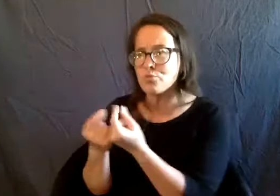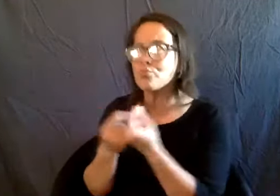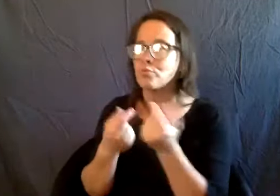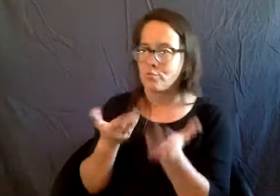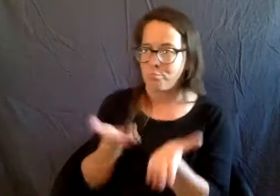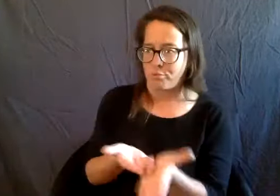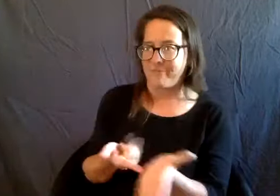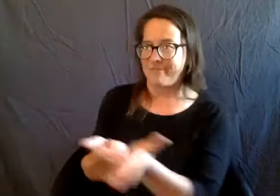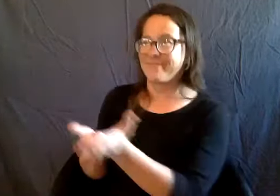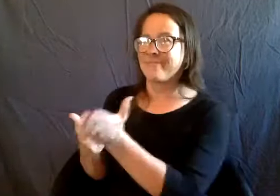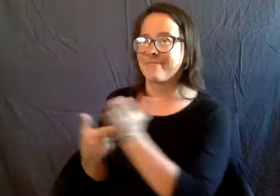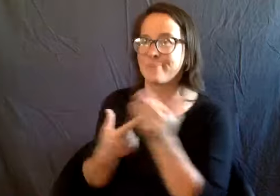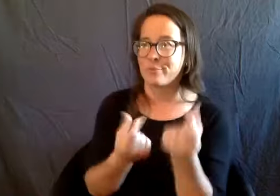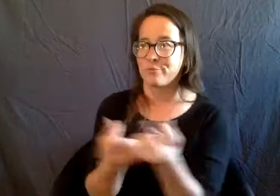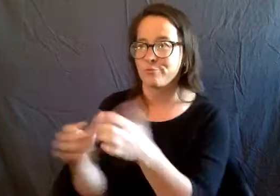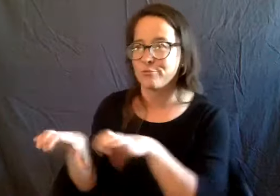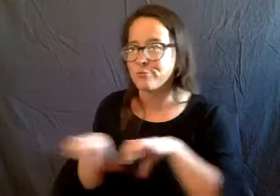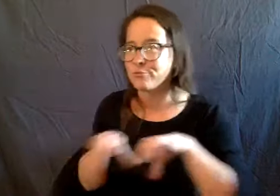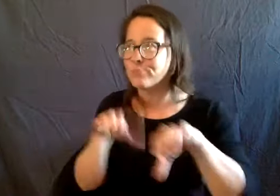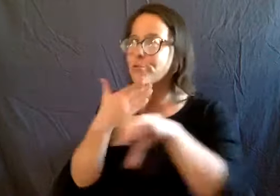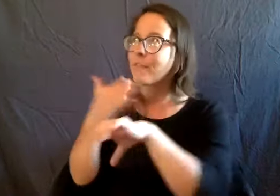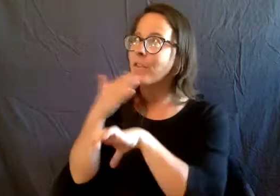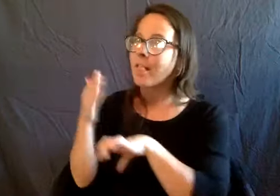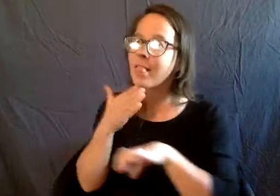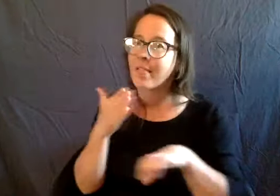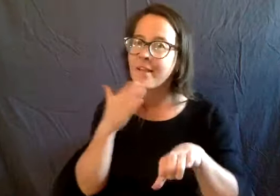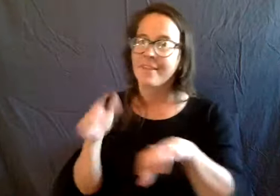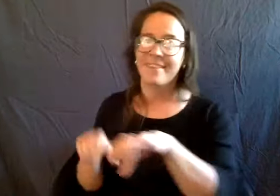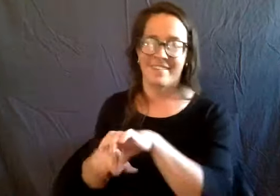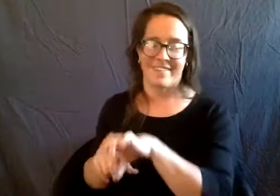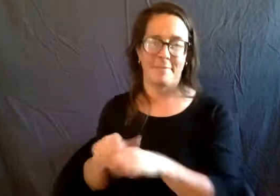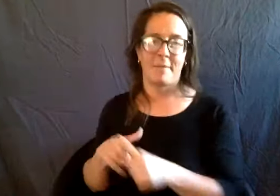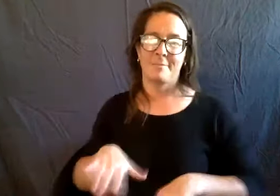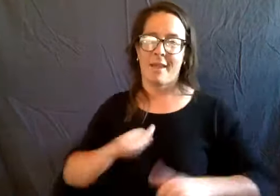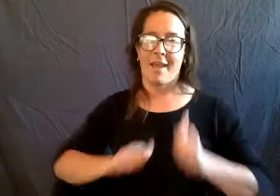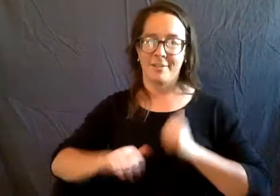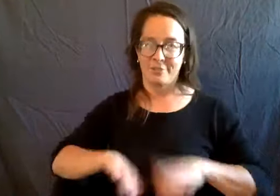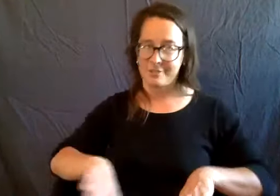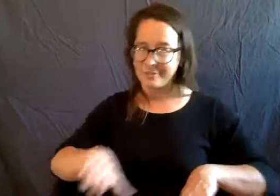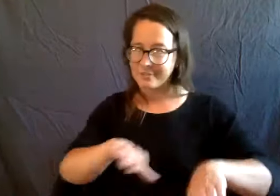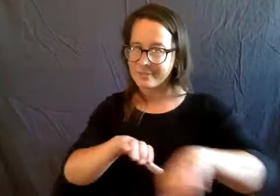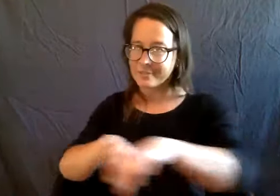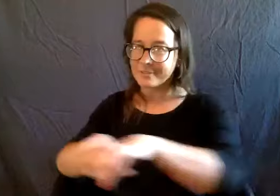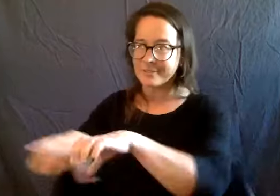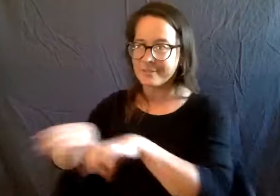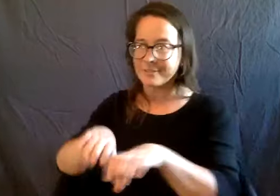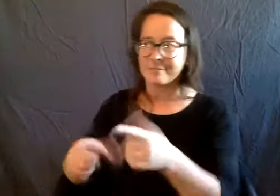hopefully my Creator knows that how grateful I am based on the actions that I've taken.